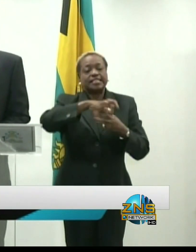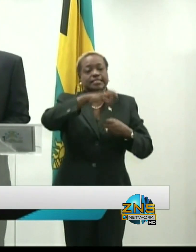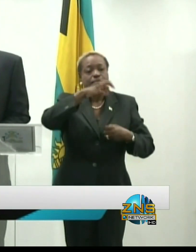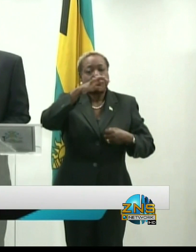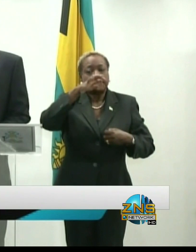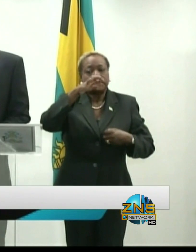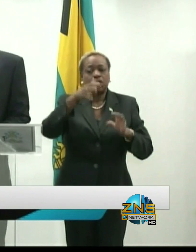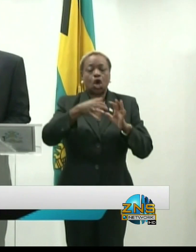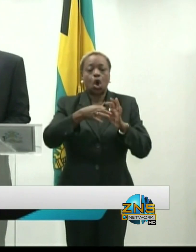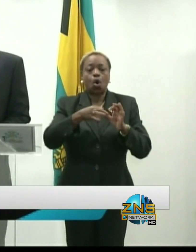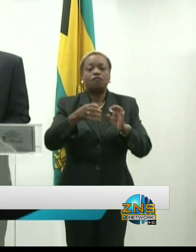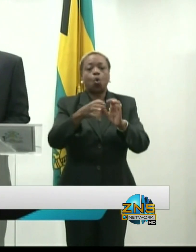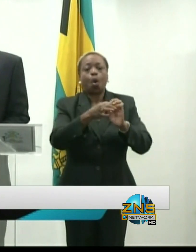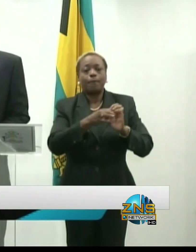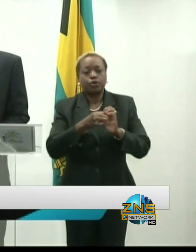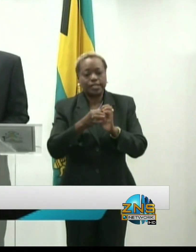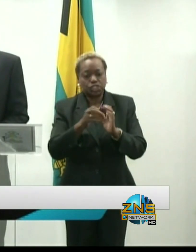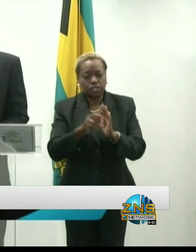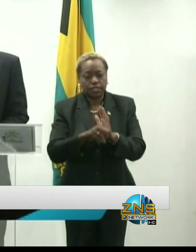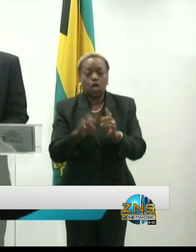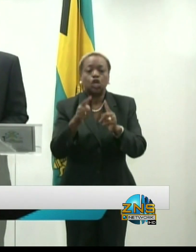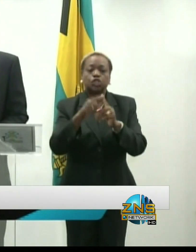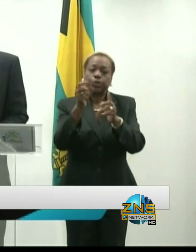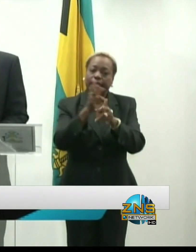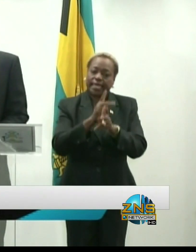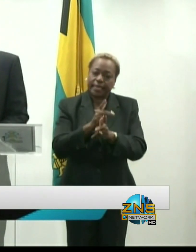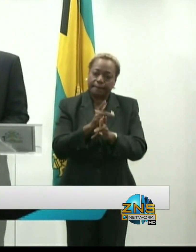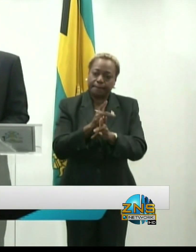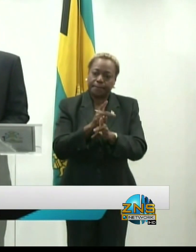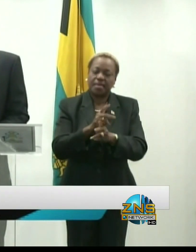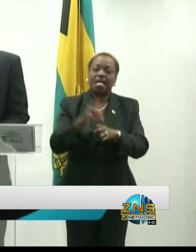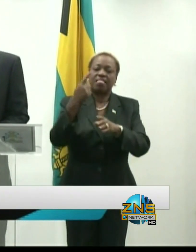spirit of cooperation.